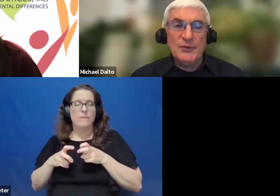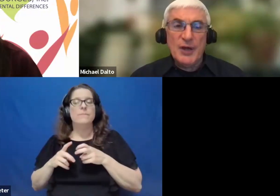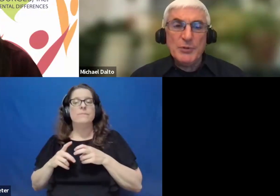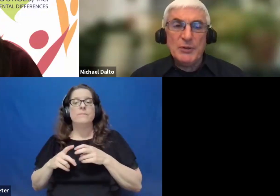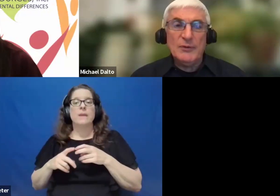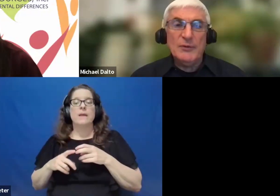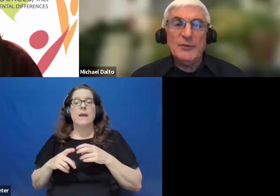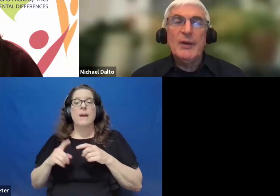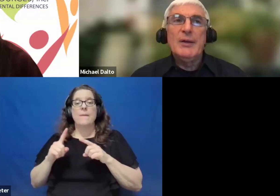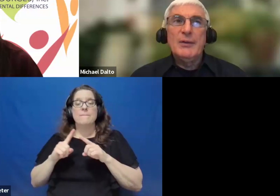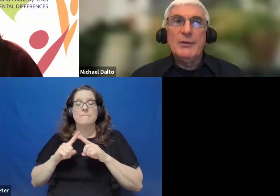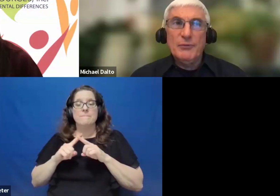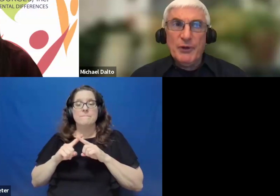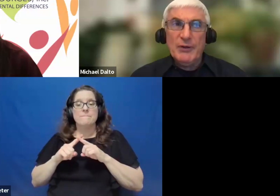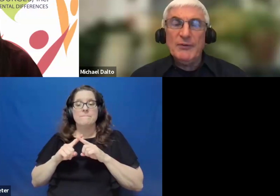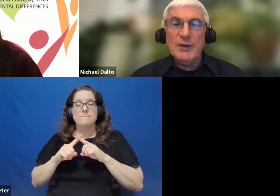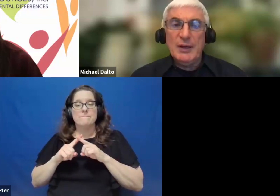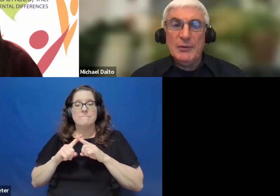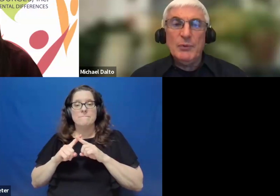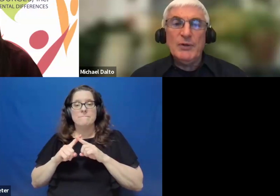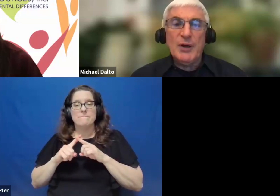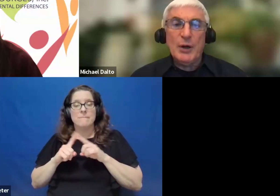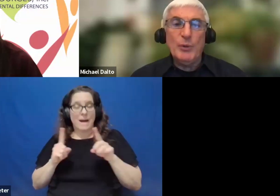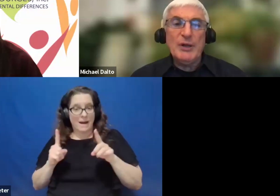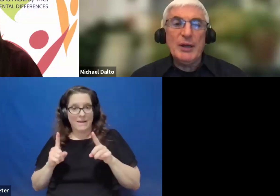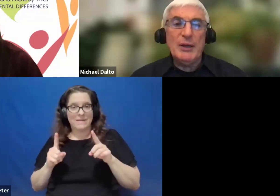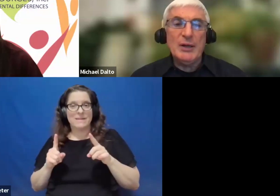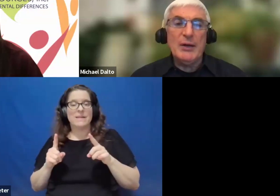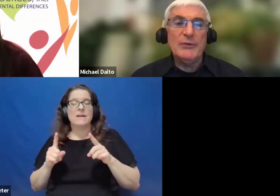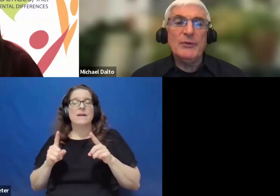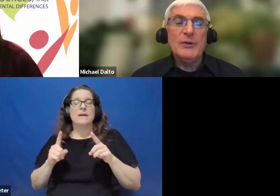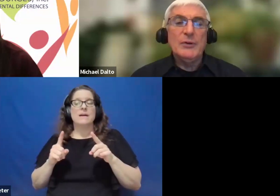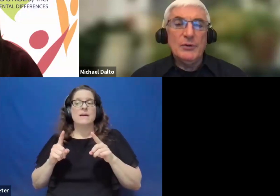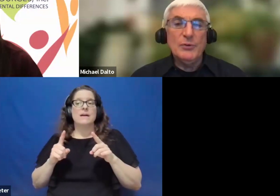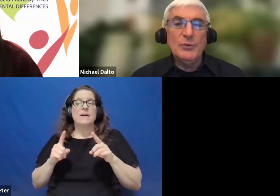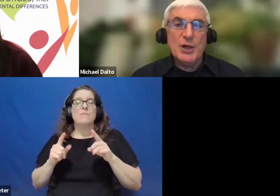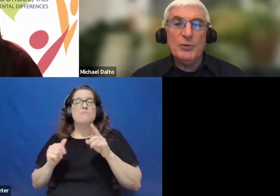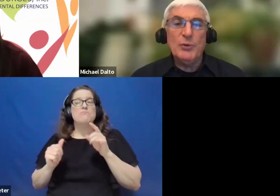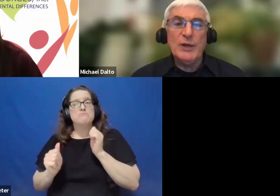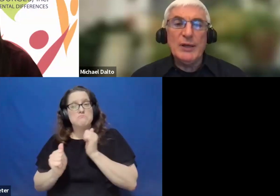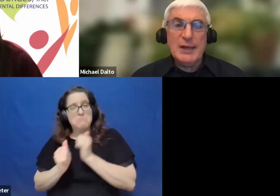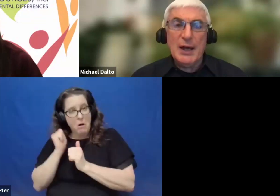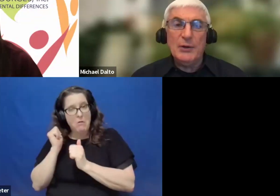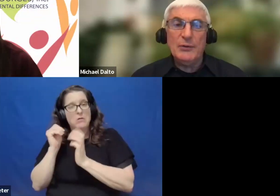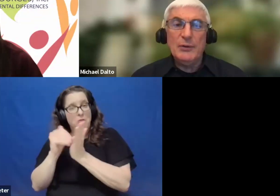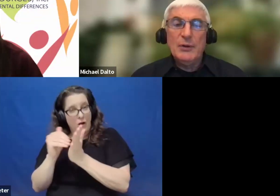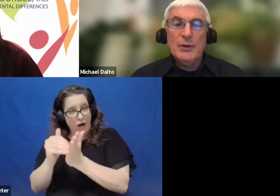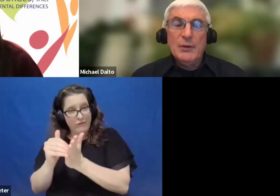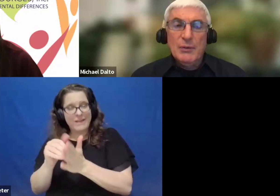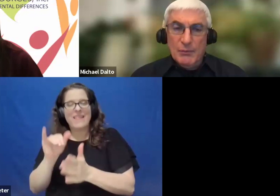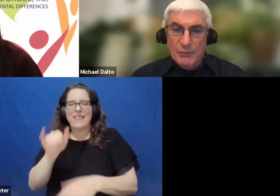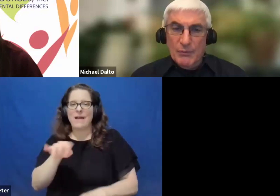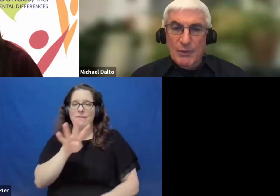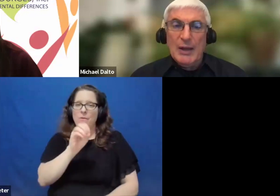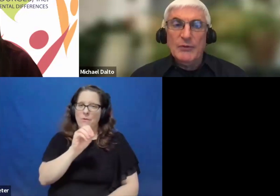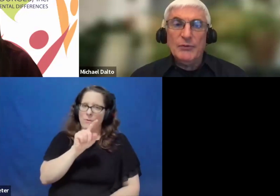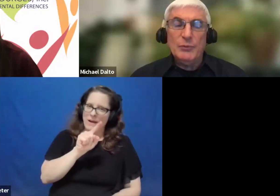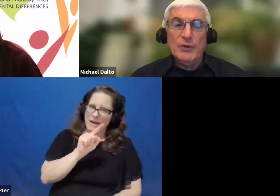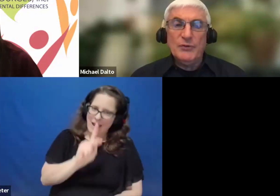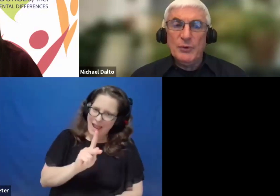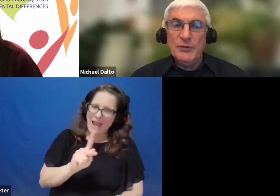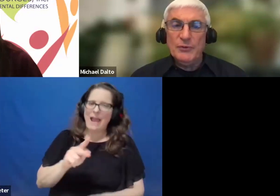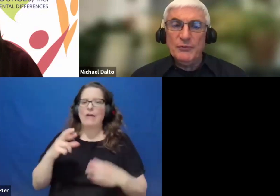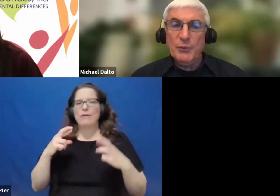those exceptions, the funds in retirement accounts do generally count